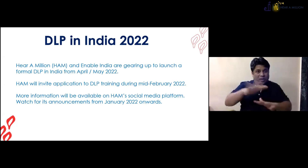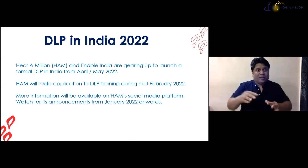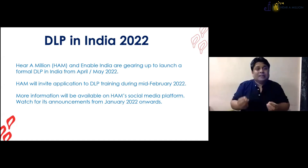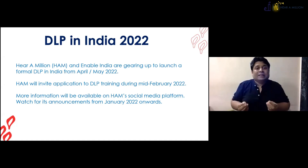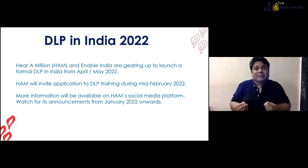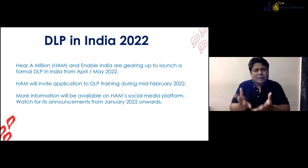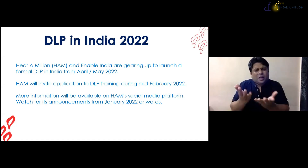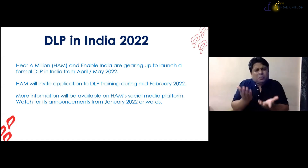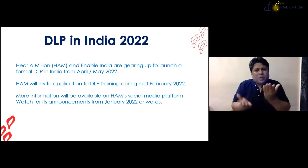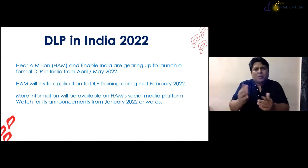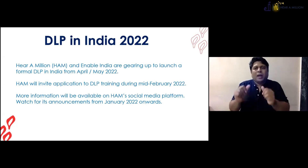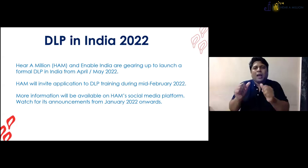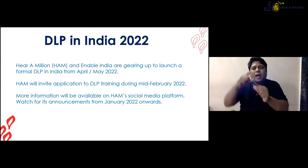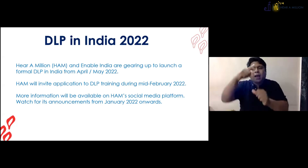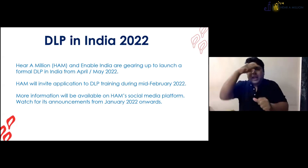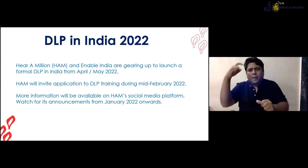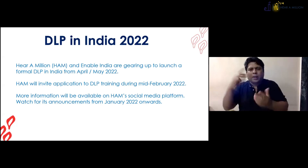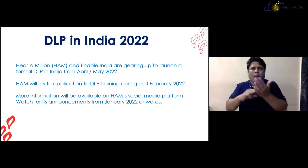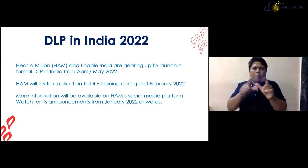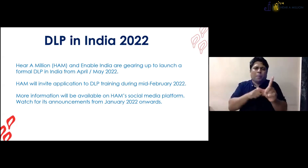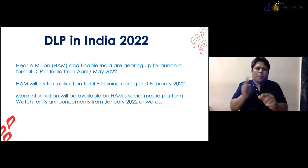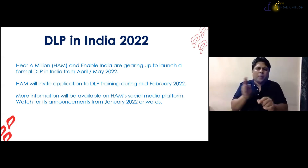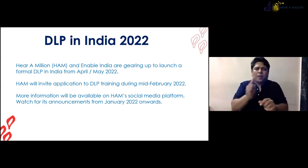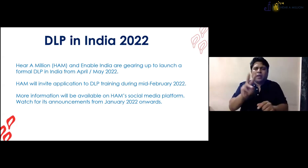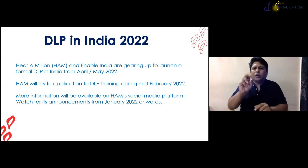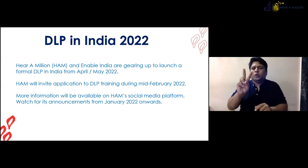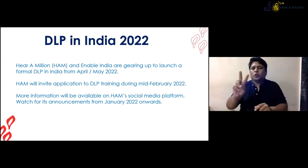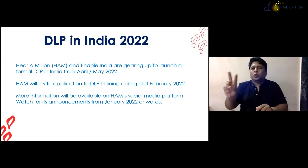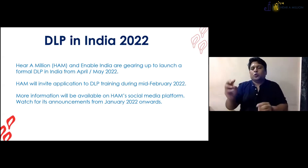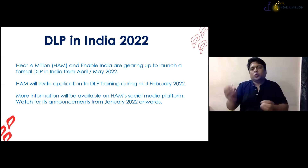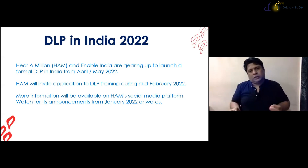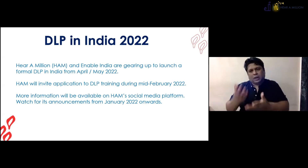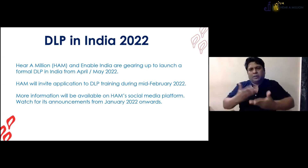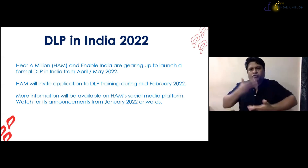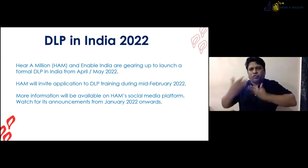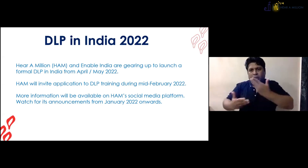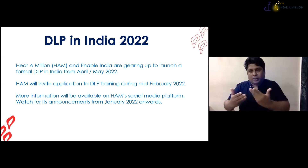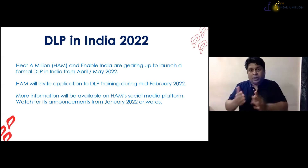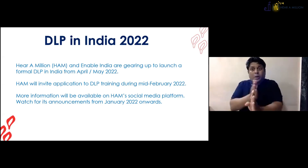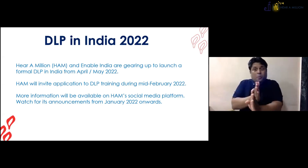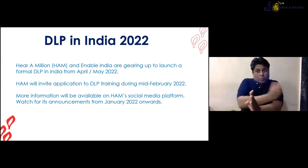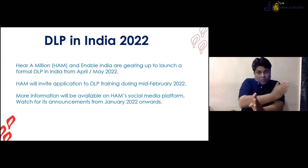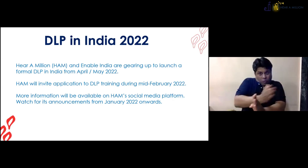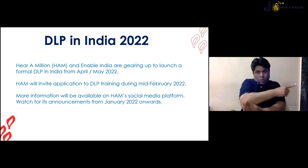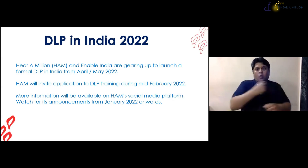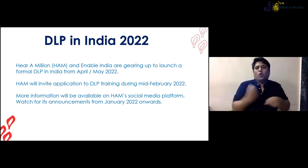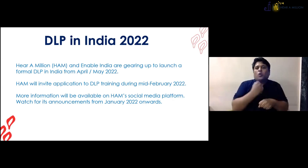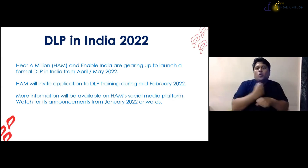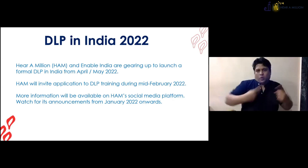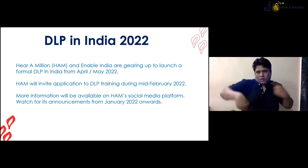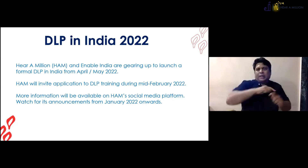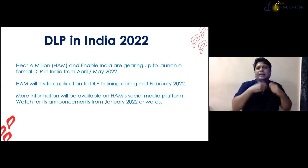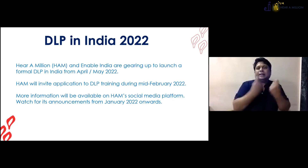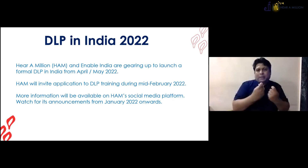2022. So Heramillion is planning to start maybe in April or May in 2022 to train